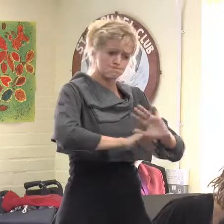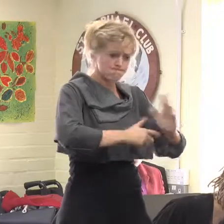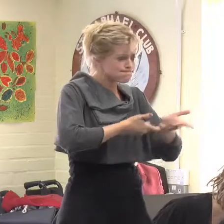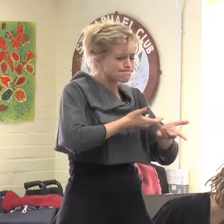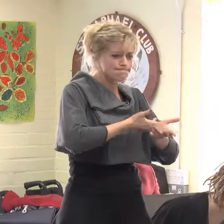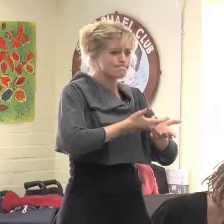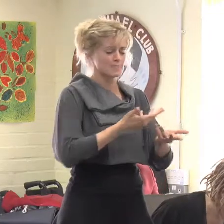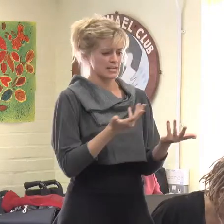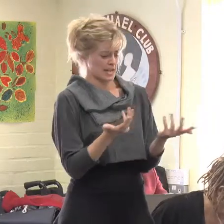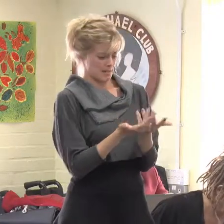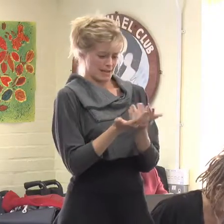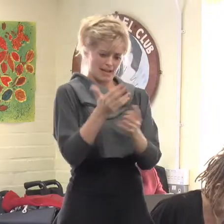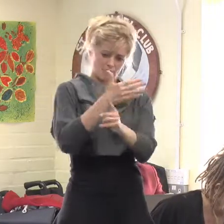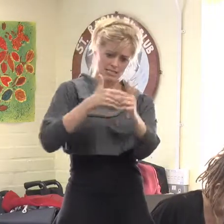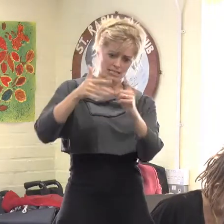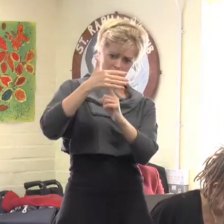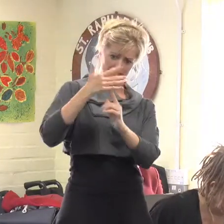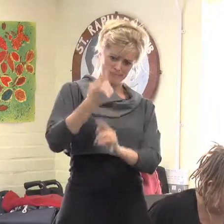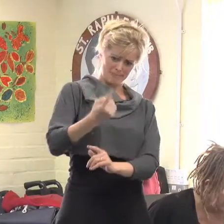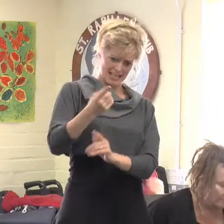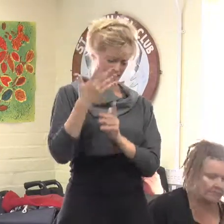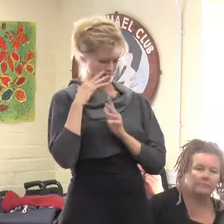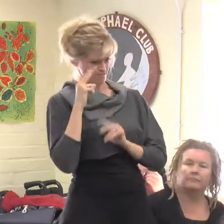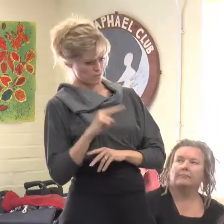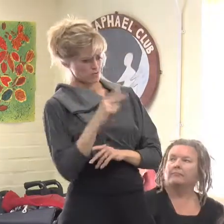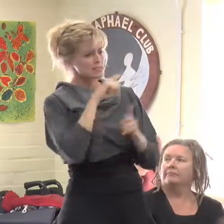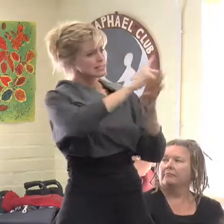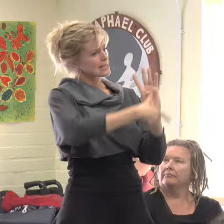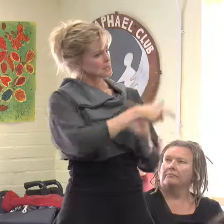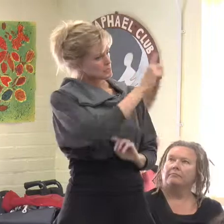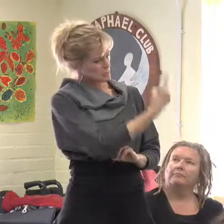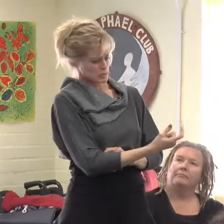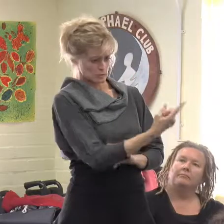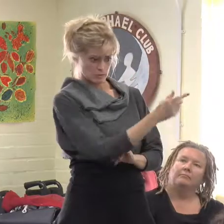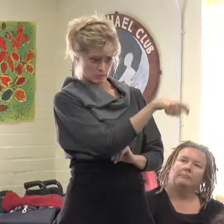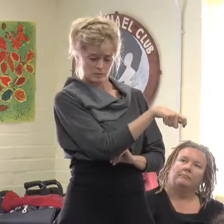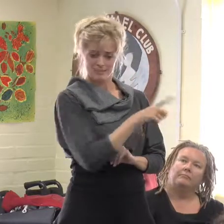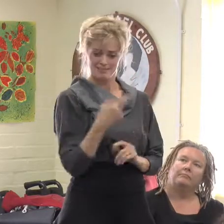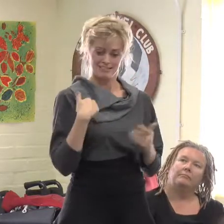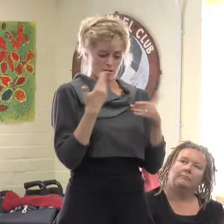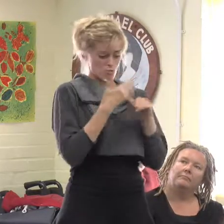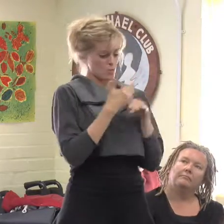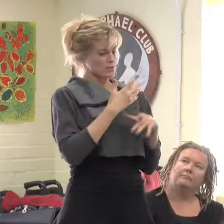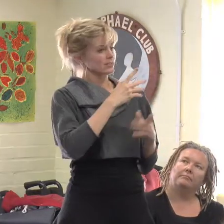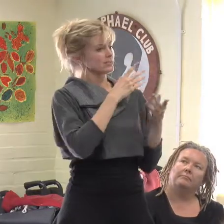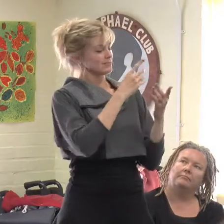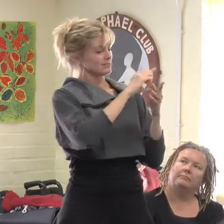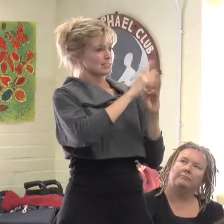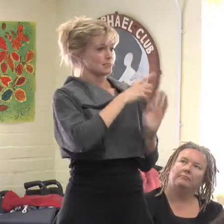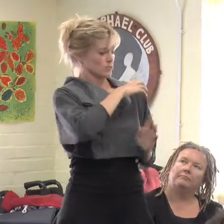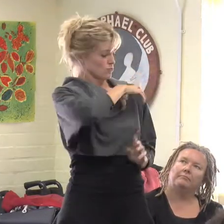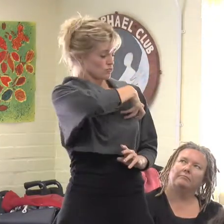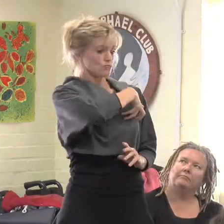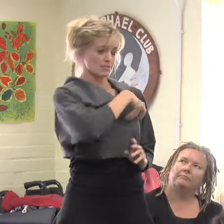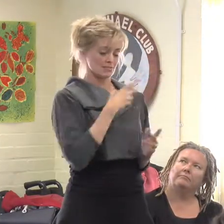about how society treats disabled people. I work for a trade union, Unison, that has a very strong disabled members group, and part